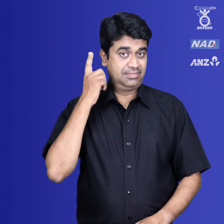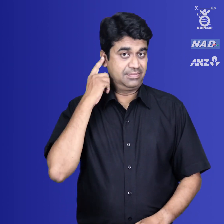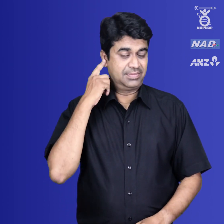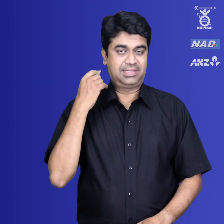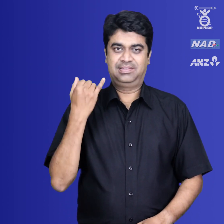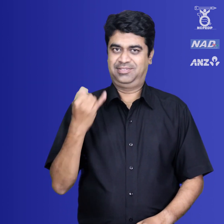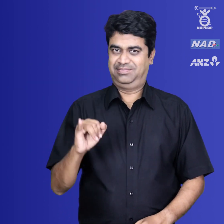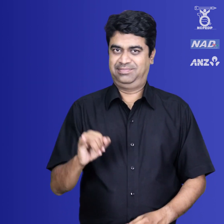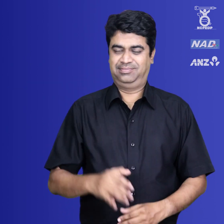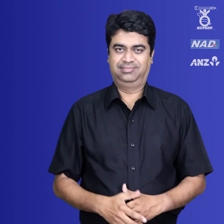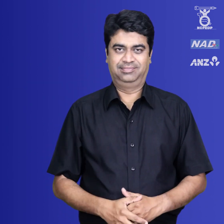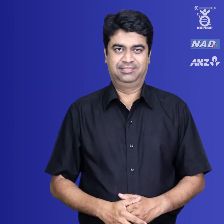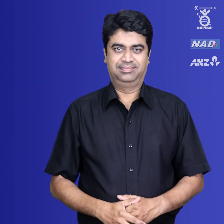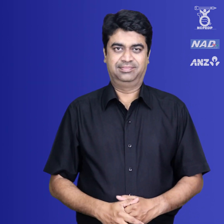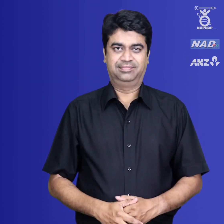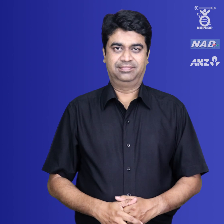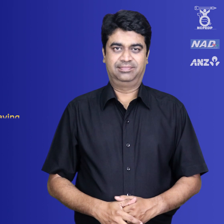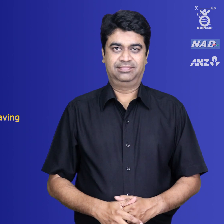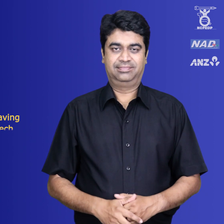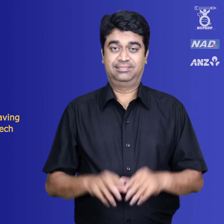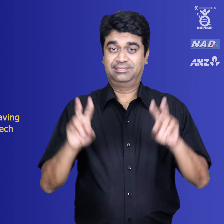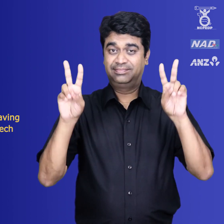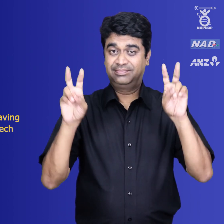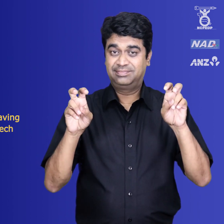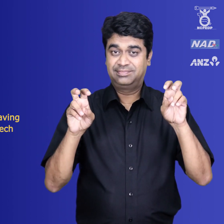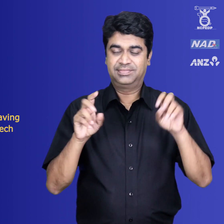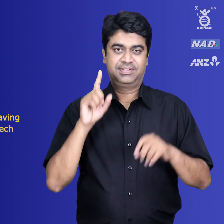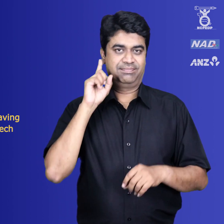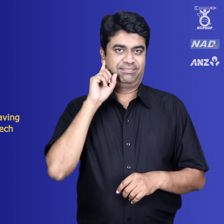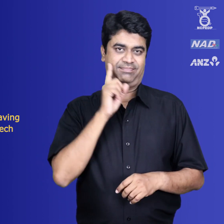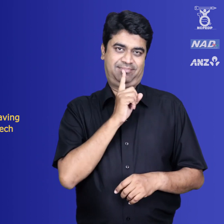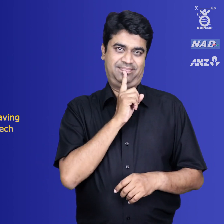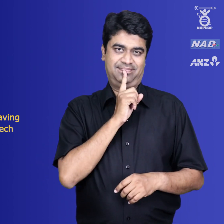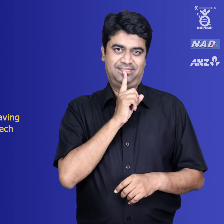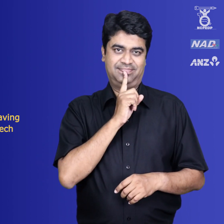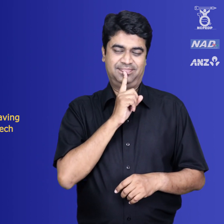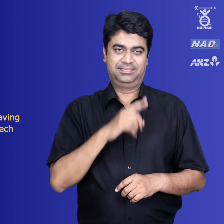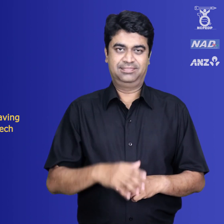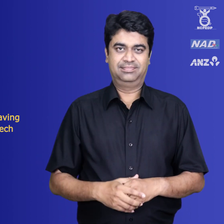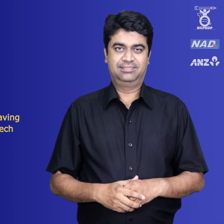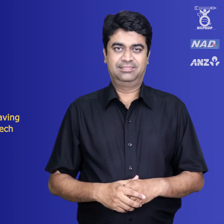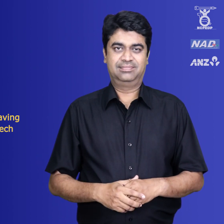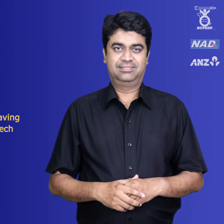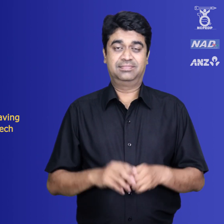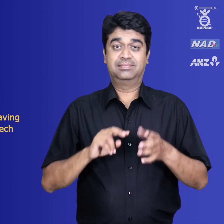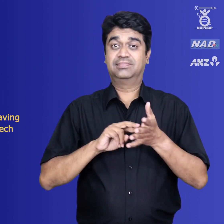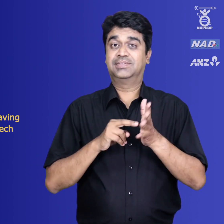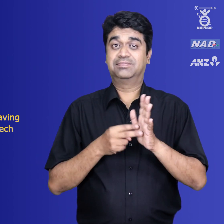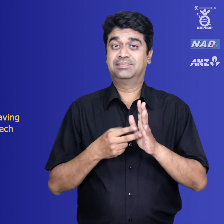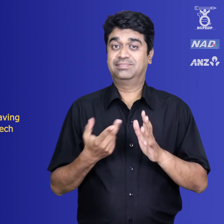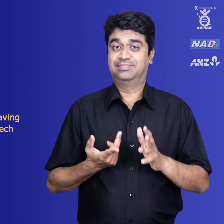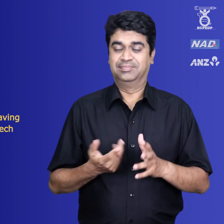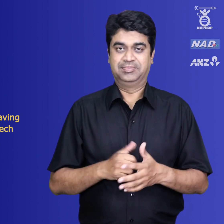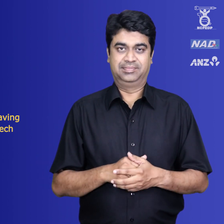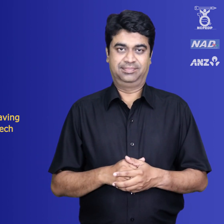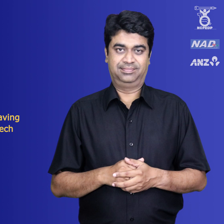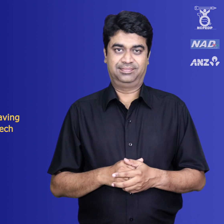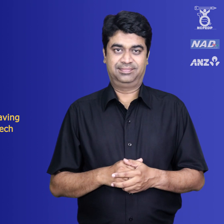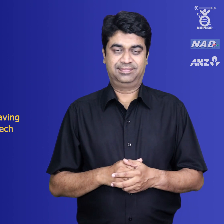Hearing impairment. Deaf means persons having 70 dB hearing